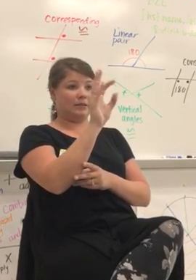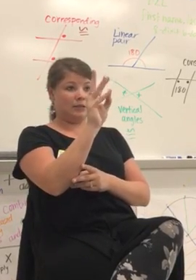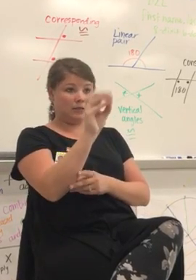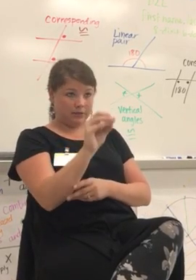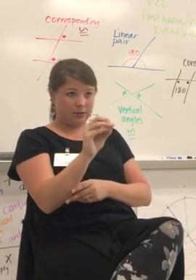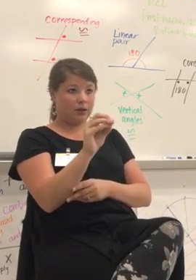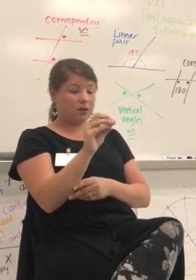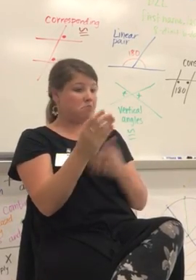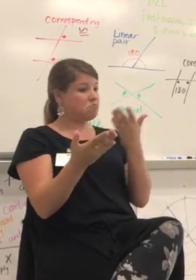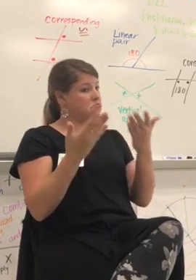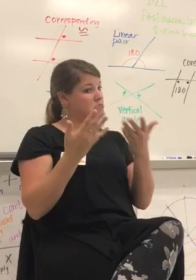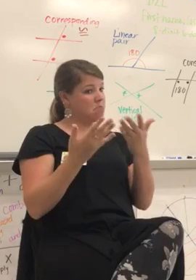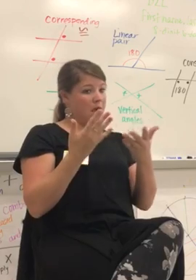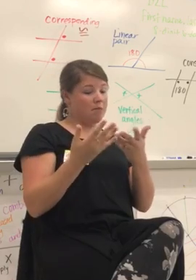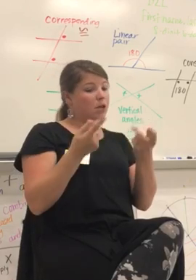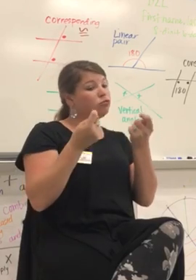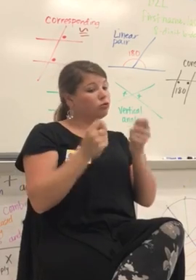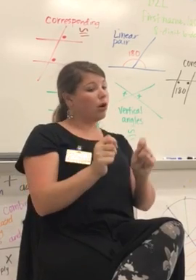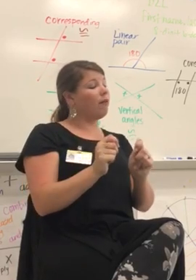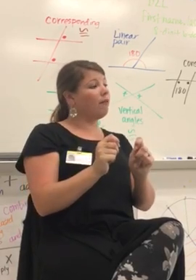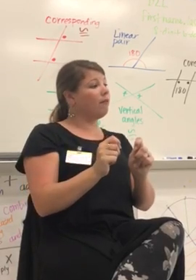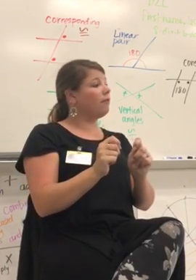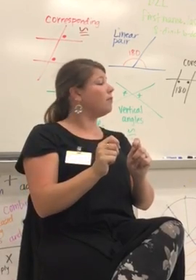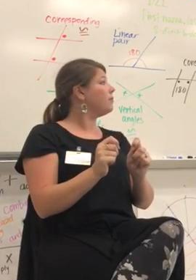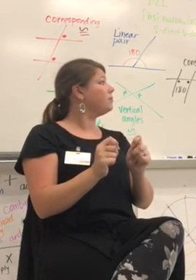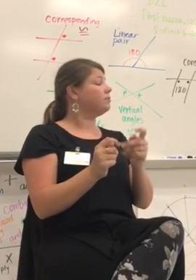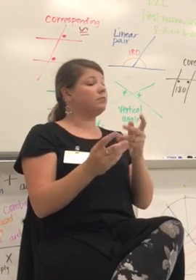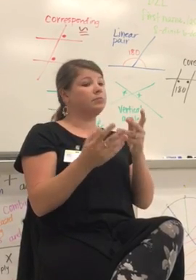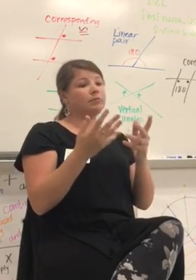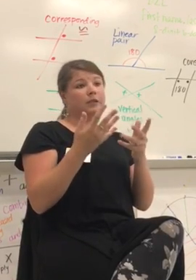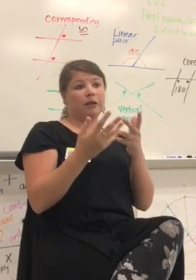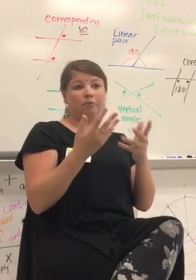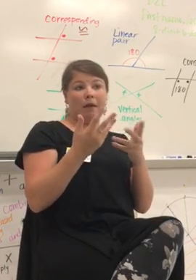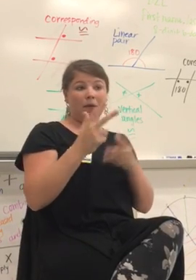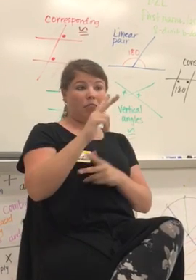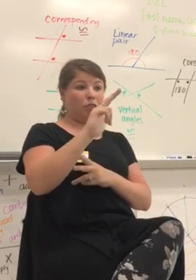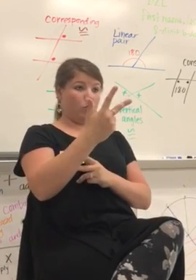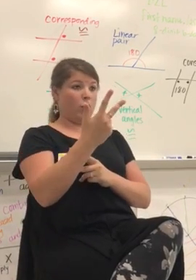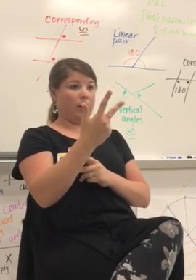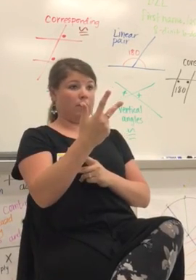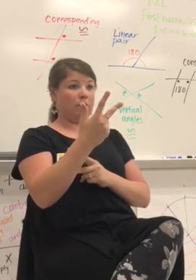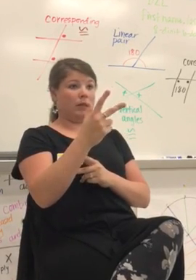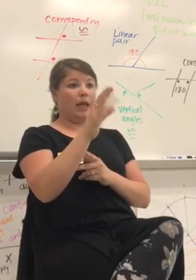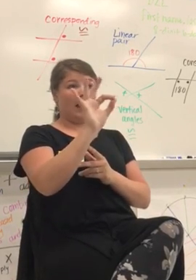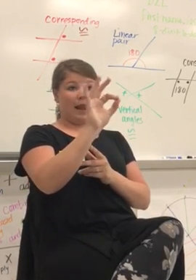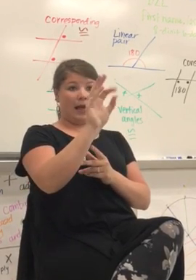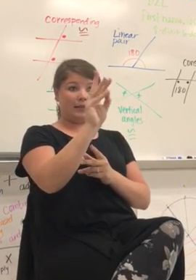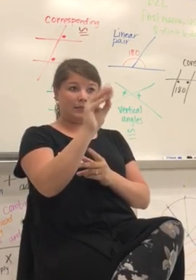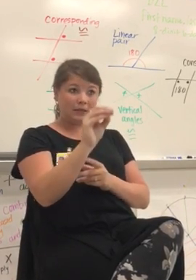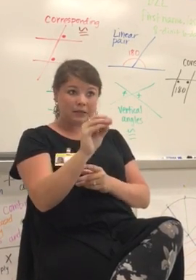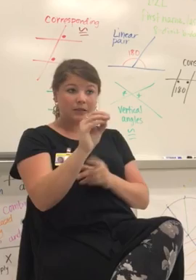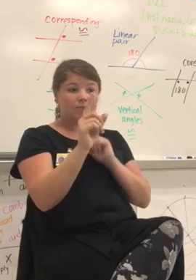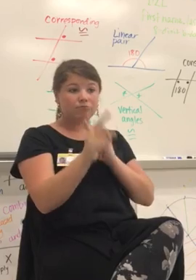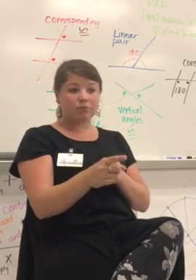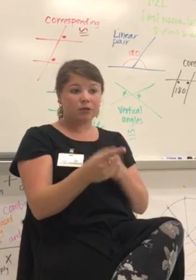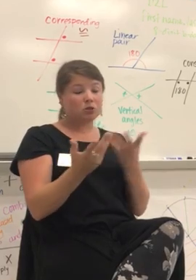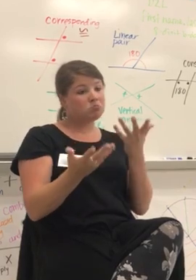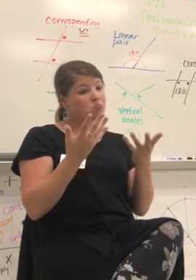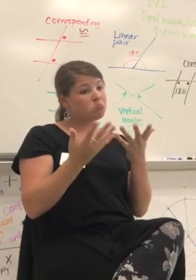Maybe, try it. What about when we do it times 3? Does that give us 960? What about 4, or what about 8?